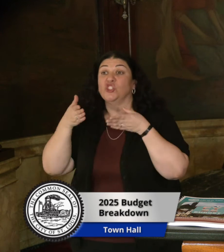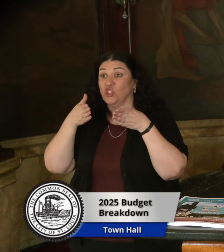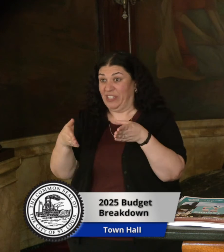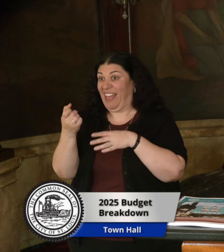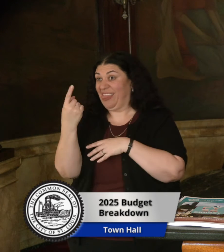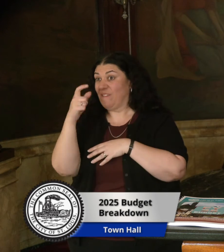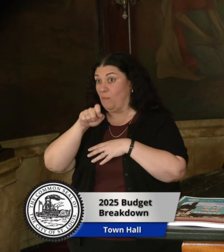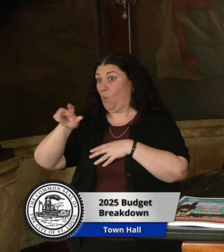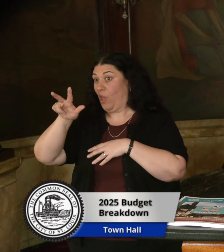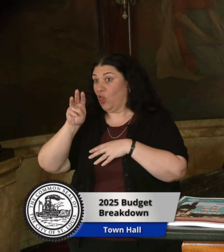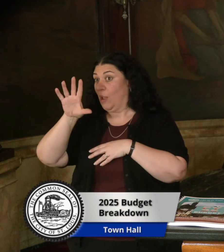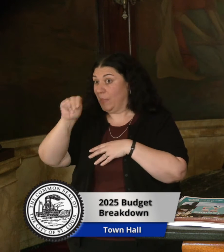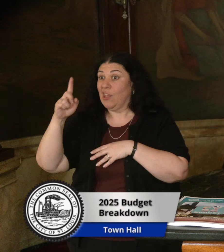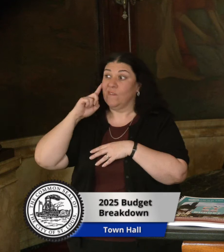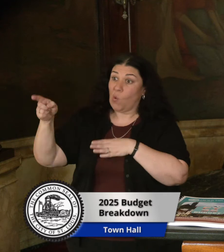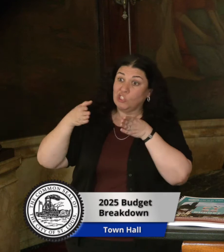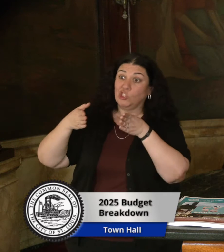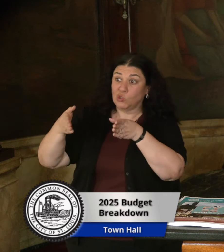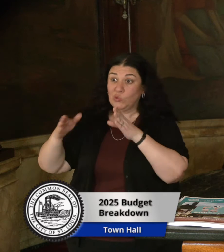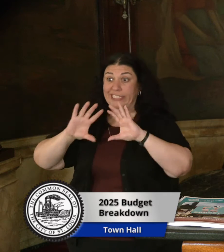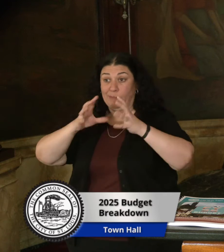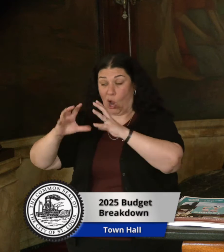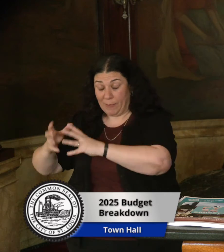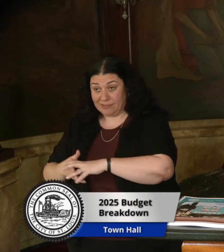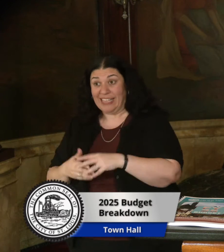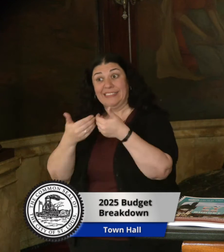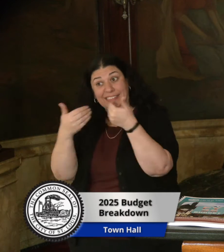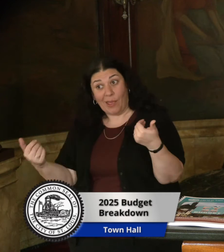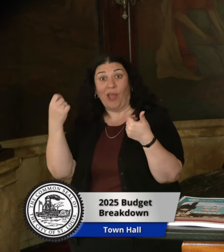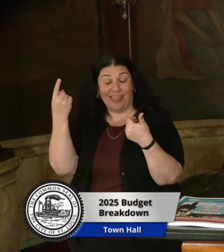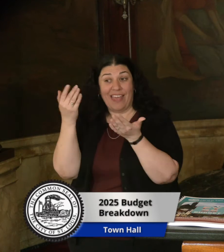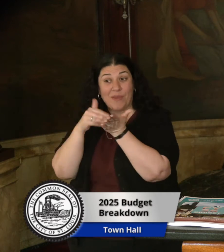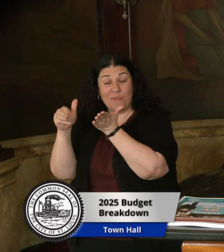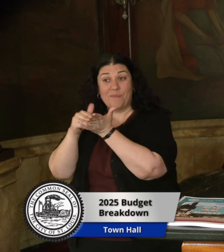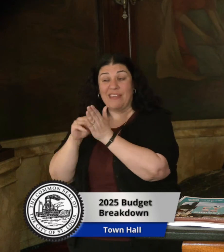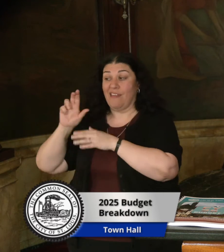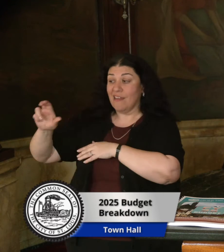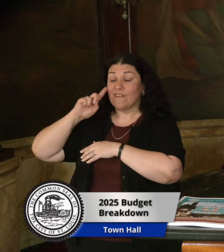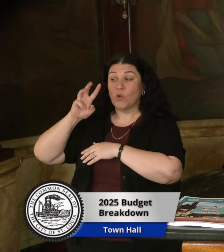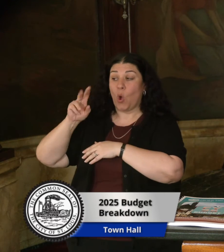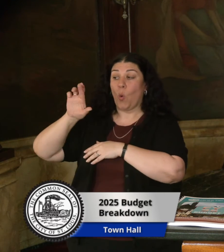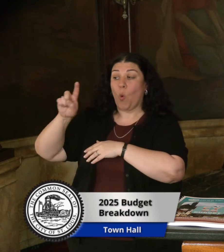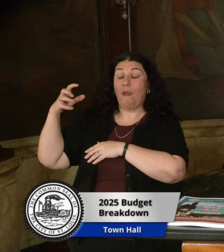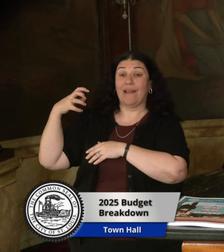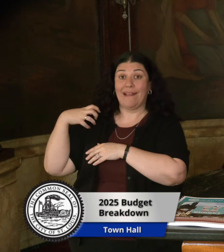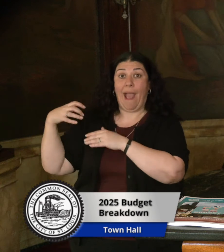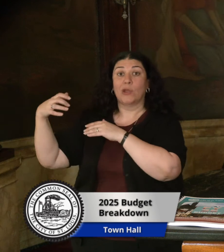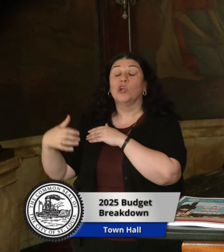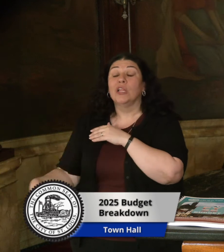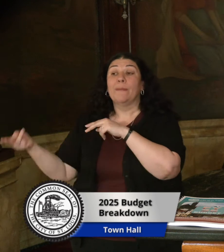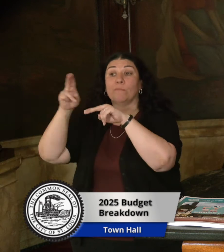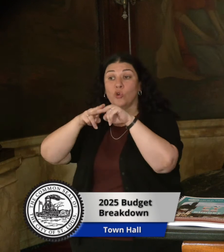million goes towards our street division, and a separate $11 million is allocated for ward capital improvements in the